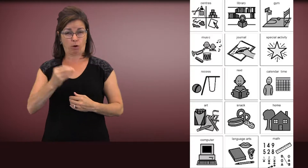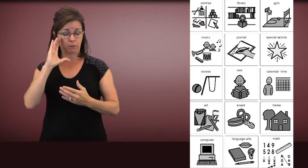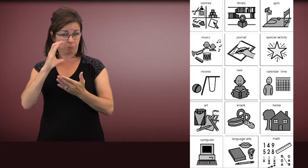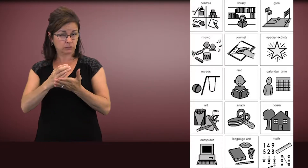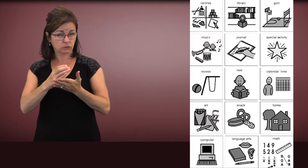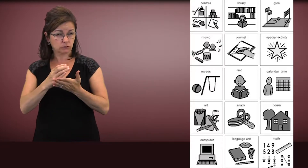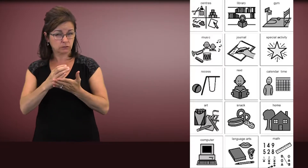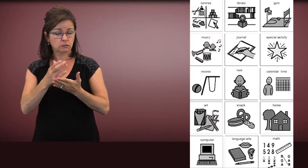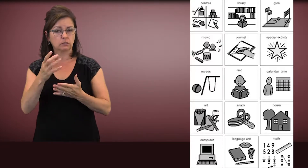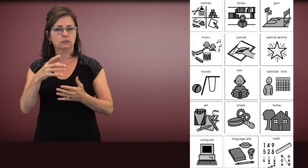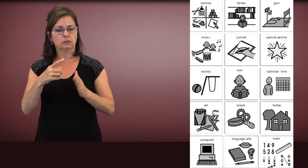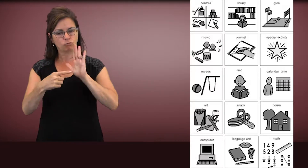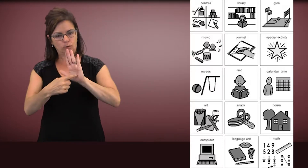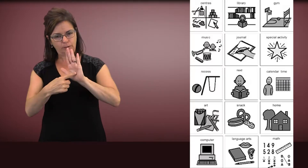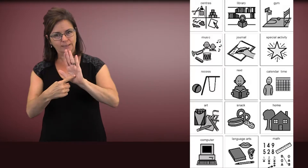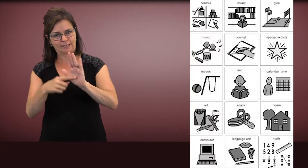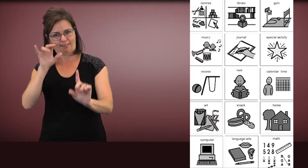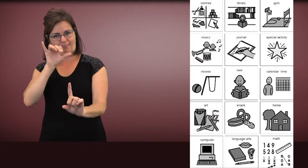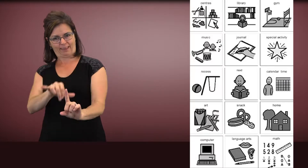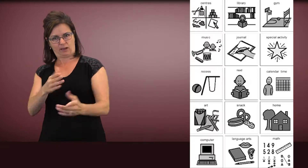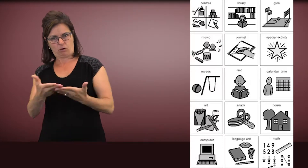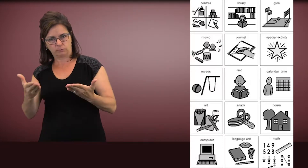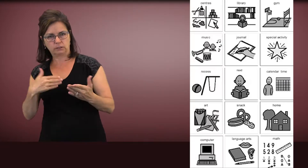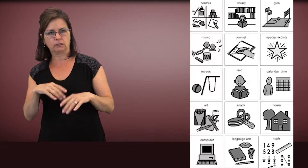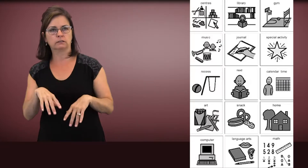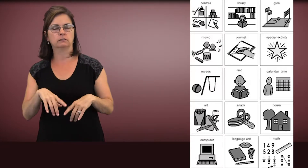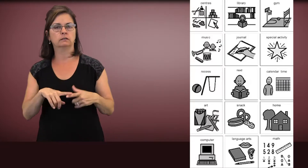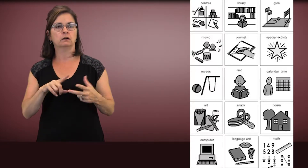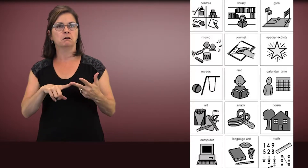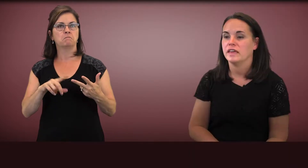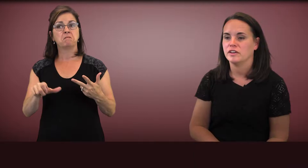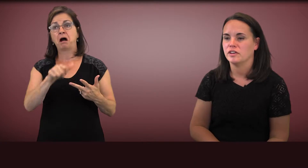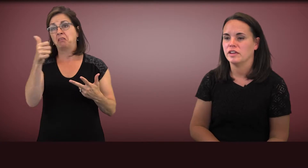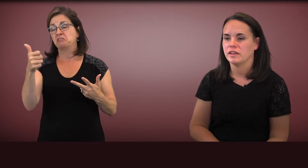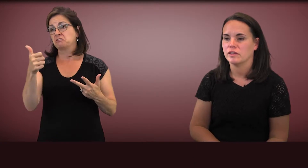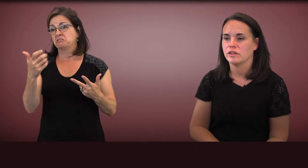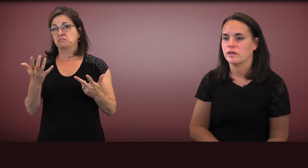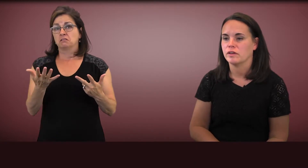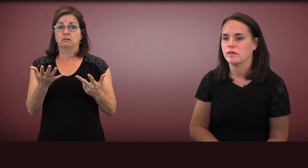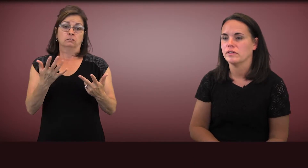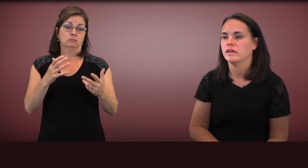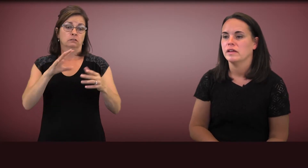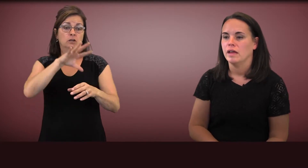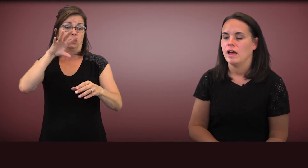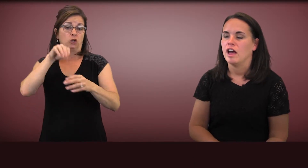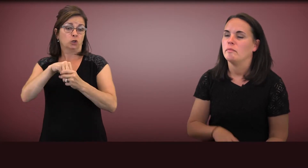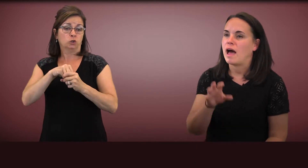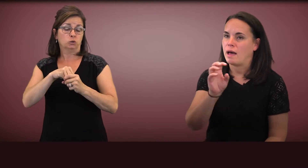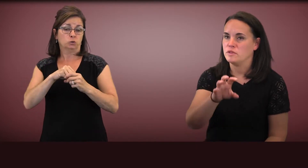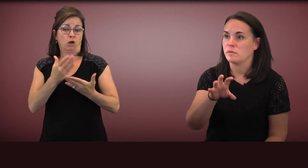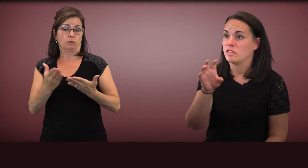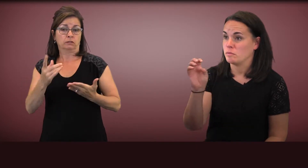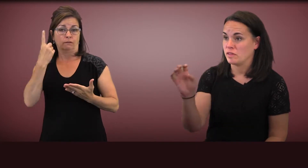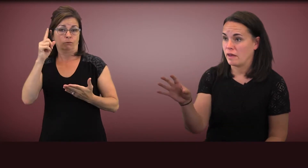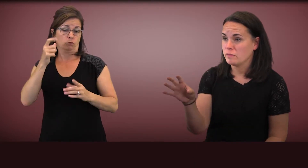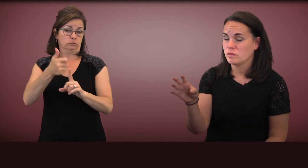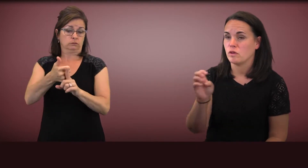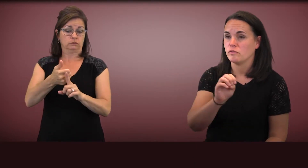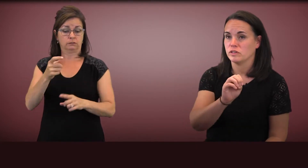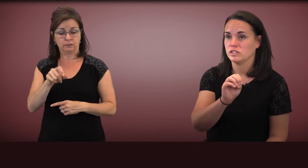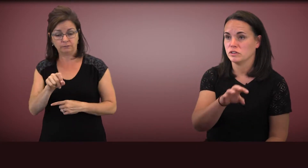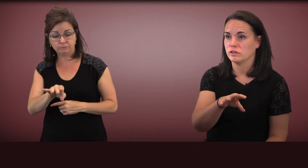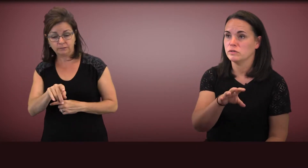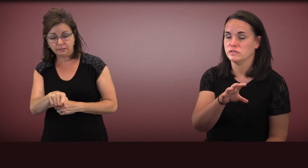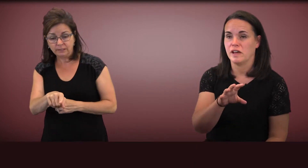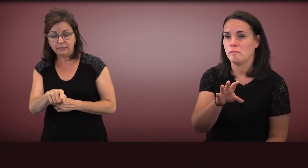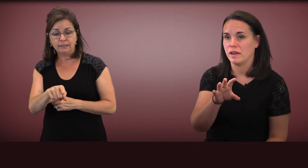and white pictures that represent the actual object. It could include objects themselves. So